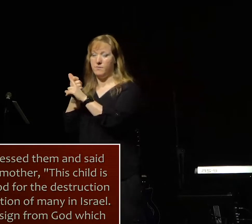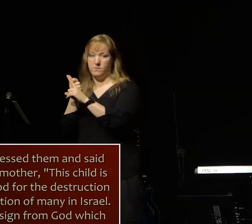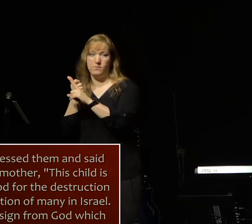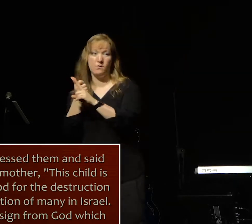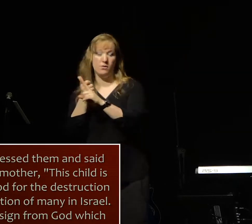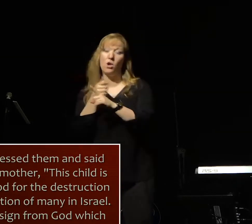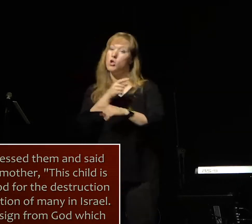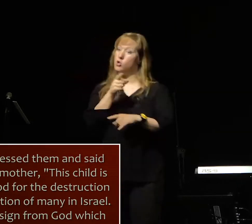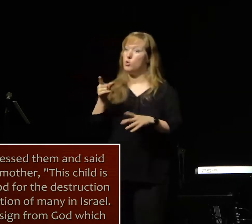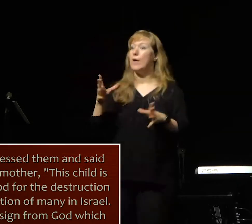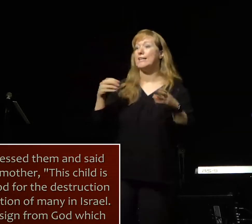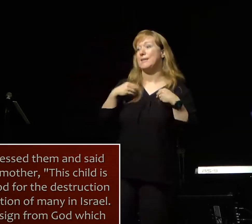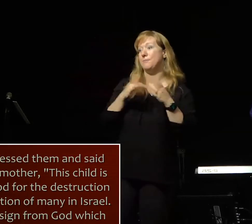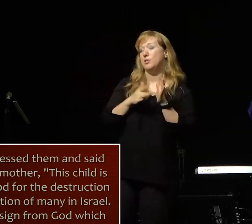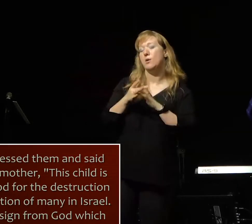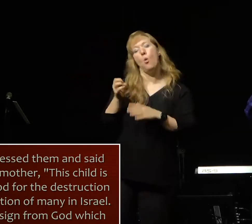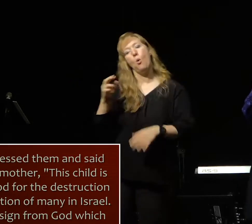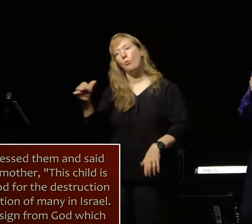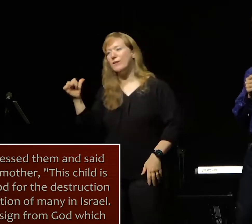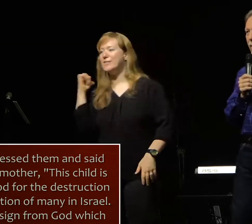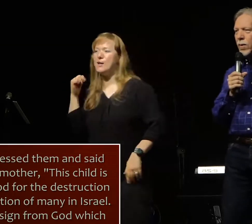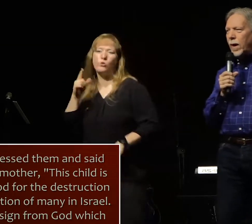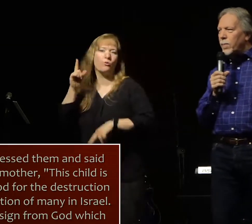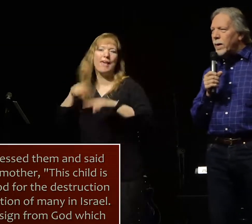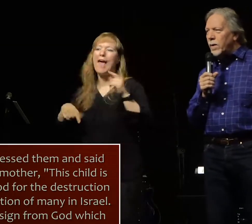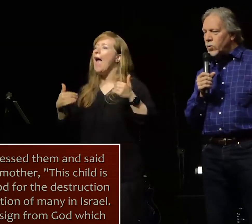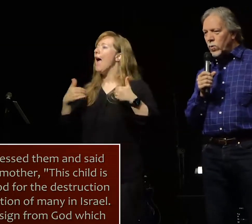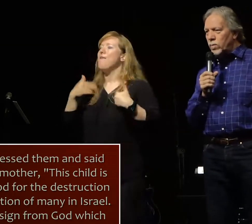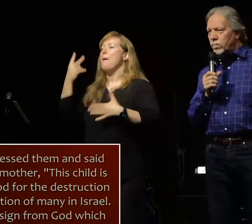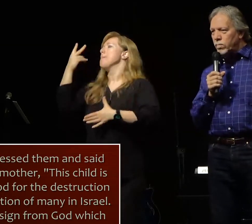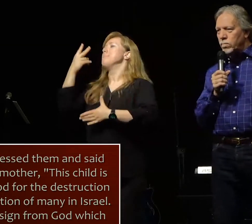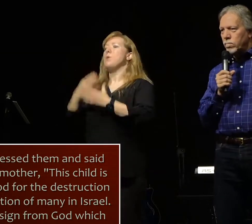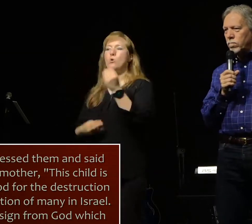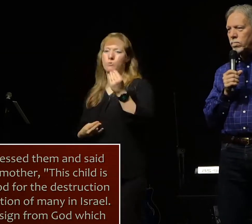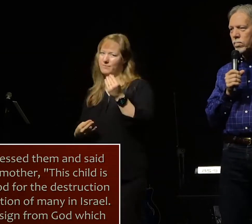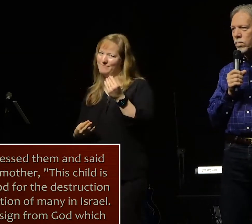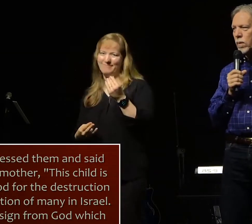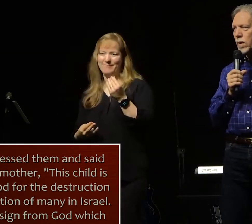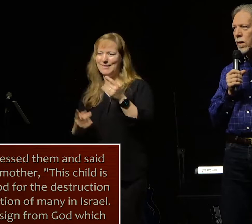you either accept or reject, but you can't be neutral.